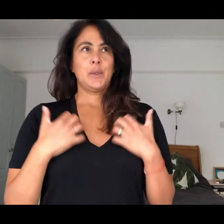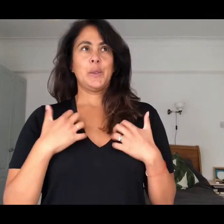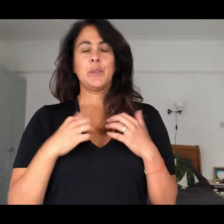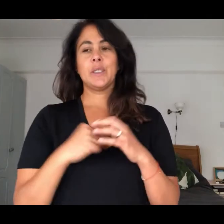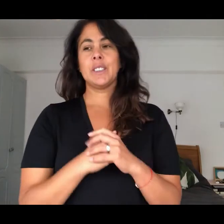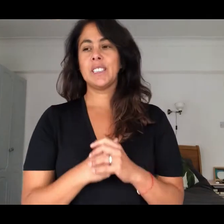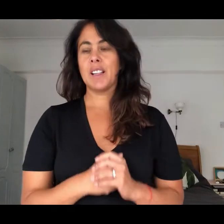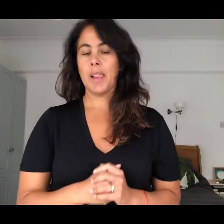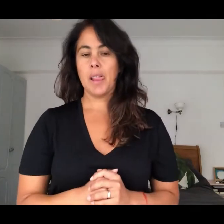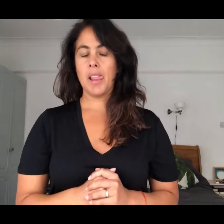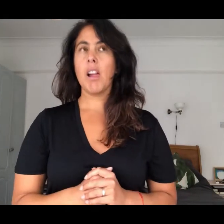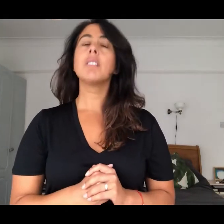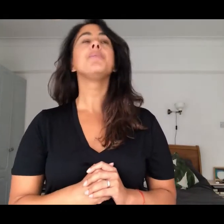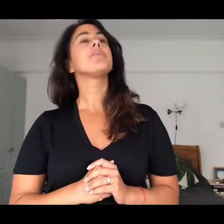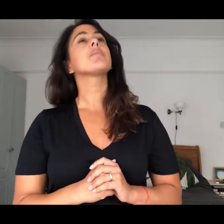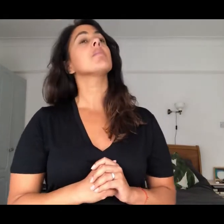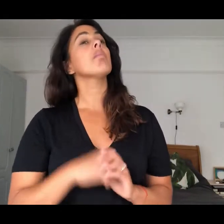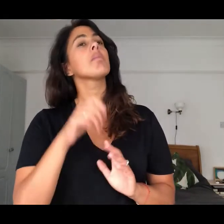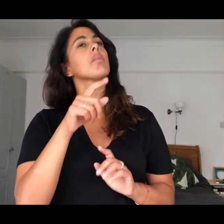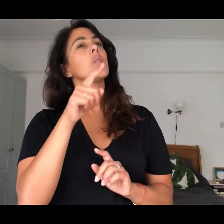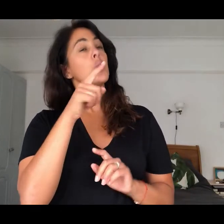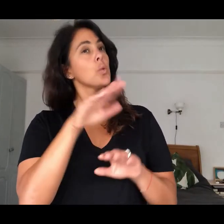encourage me to continue.